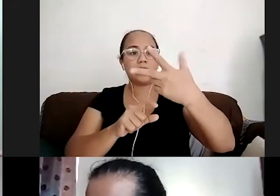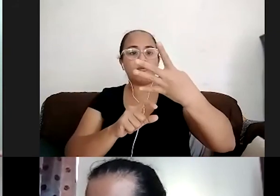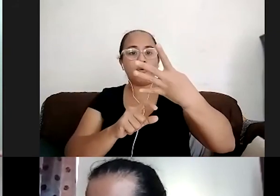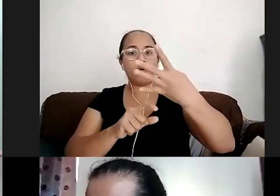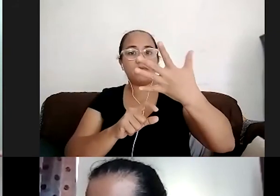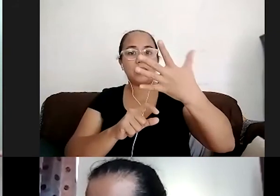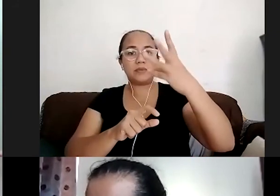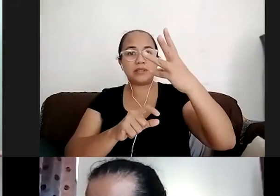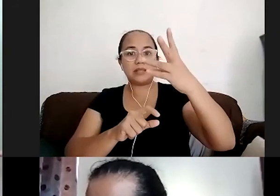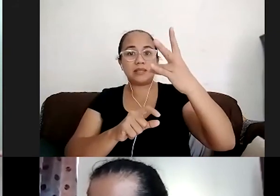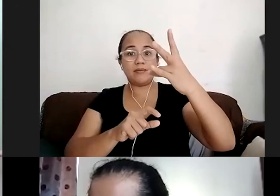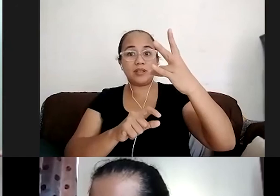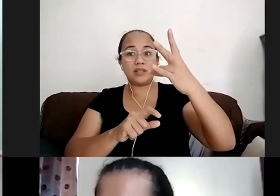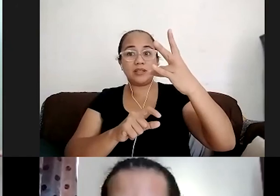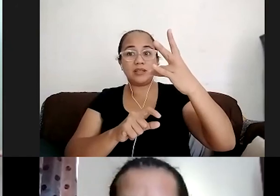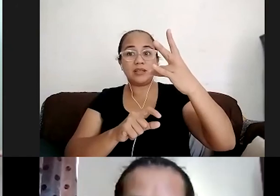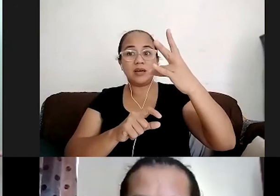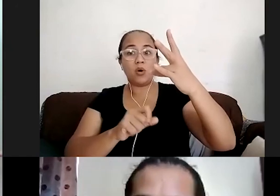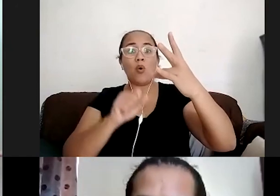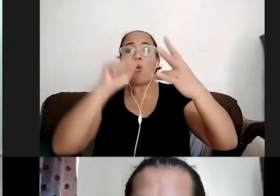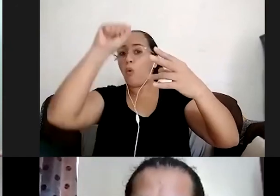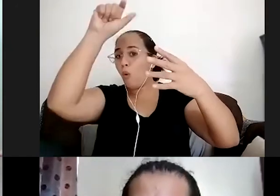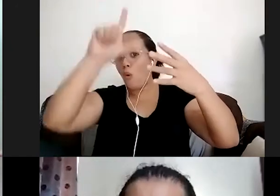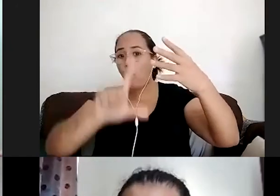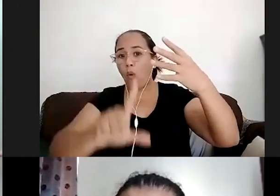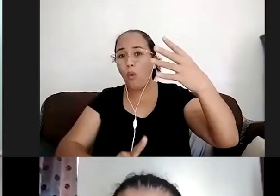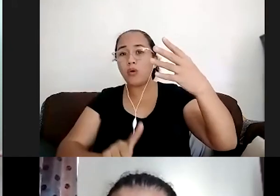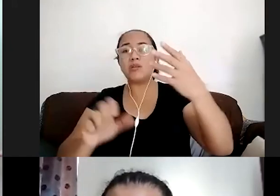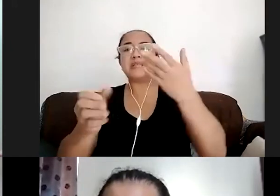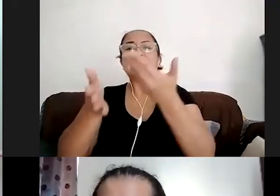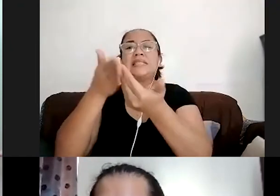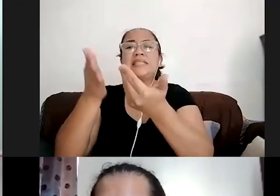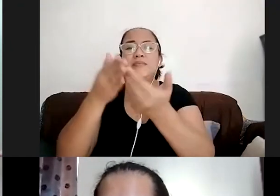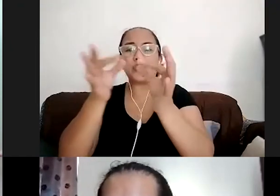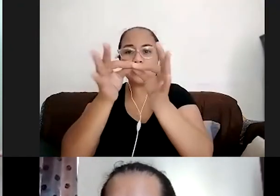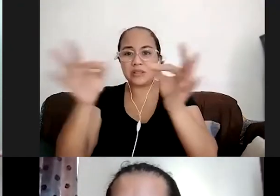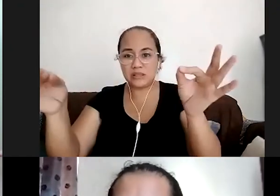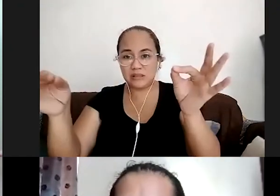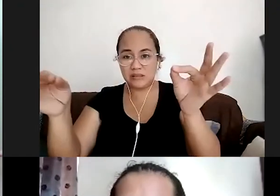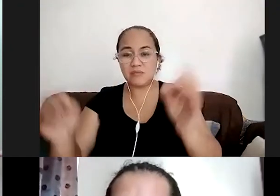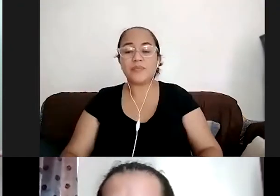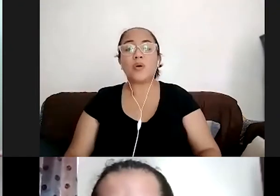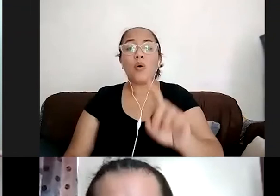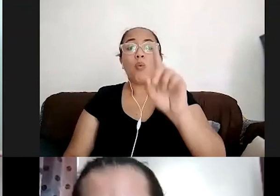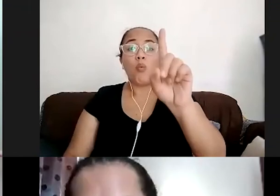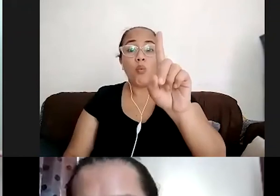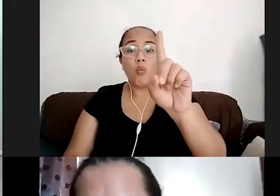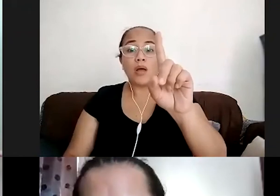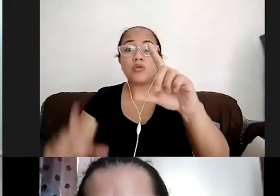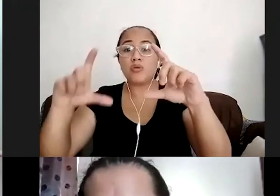6, 7 have all been simple sentences with only one clause.